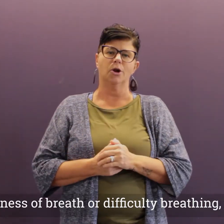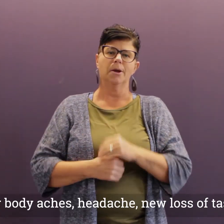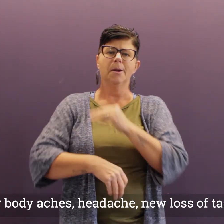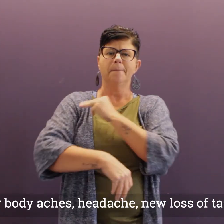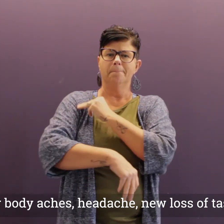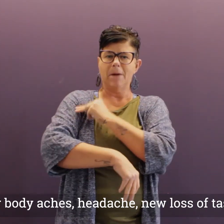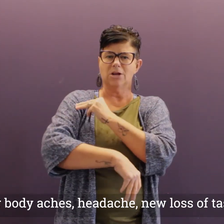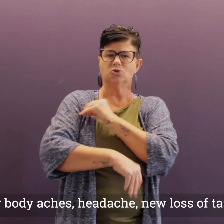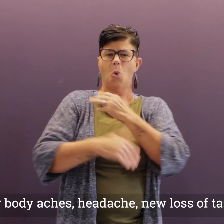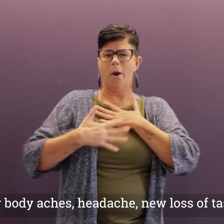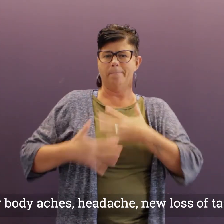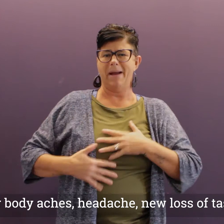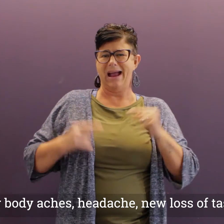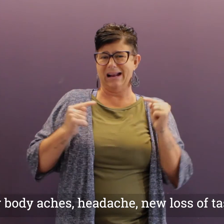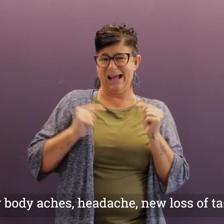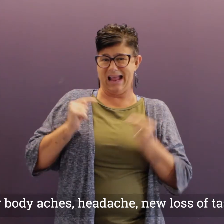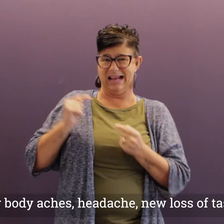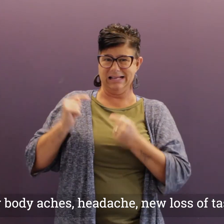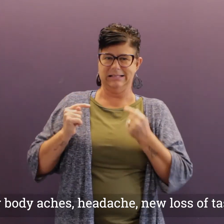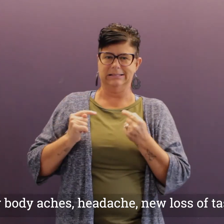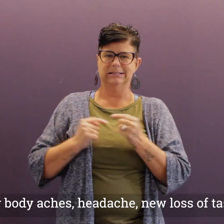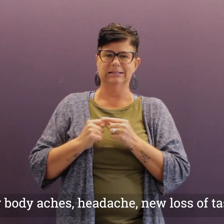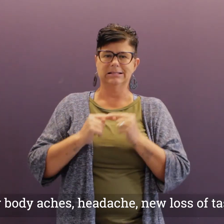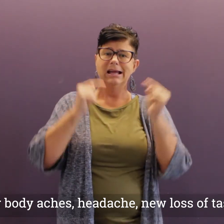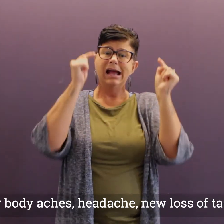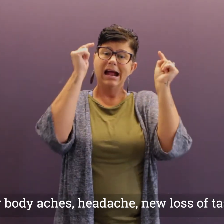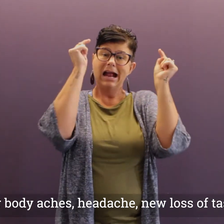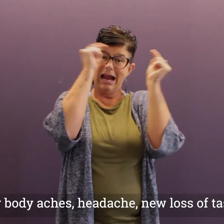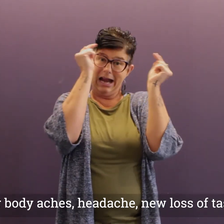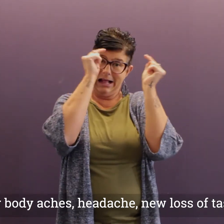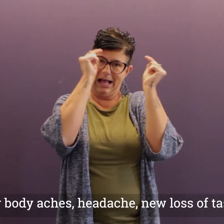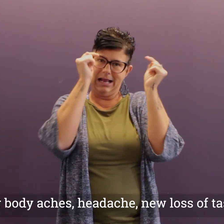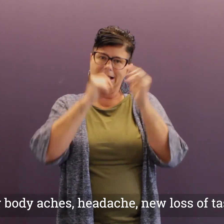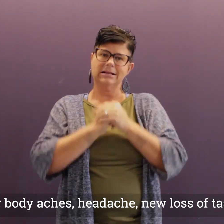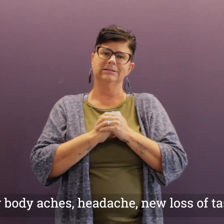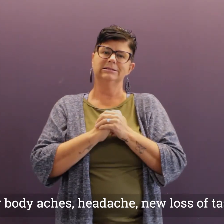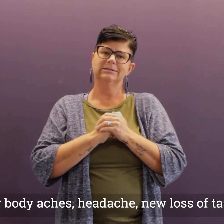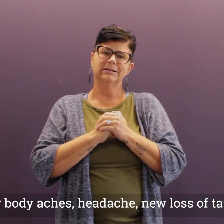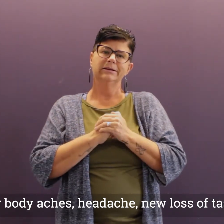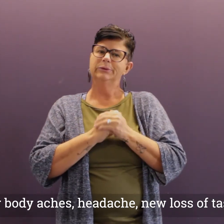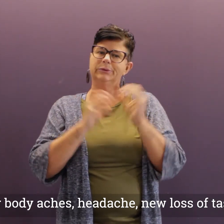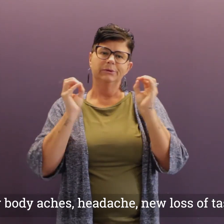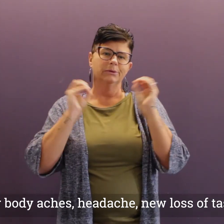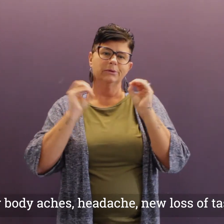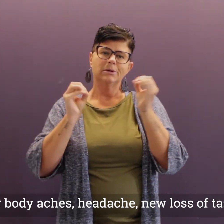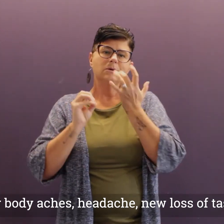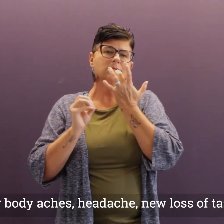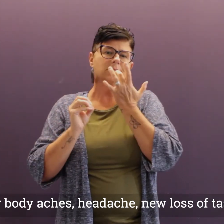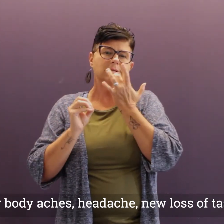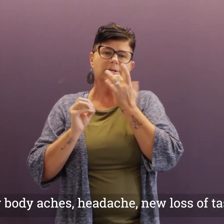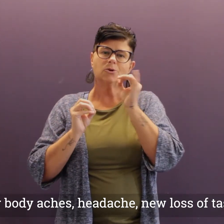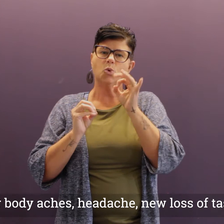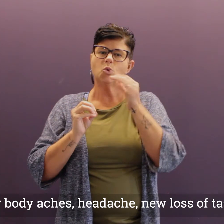Muscle or body aches. Headache. New loss of taste or smell.